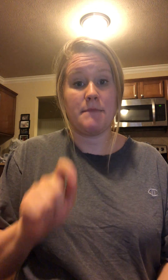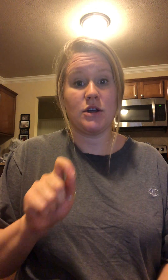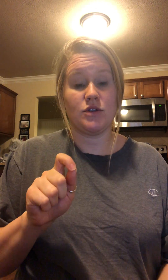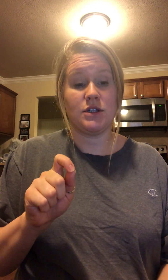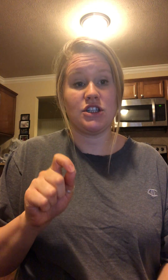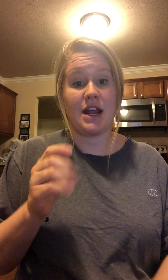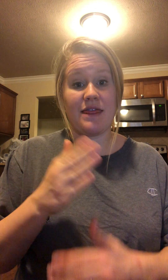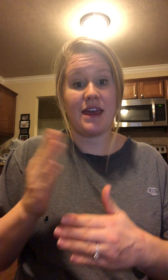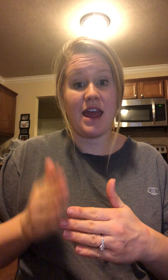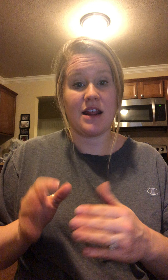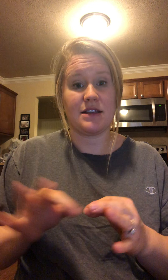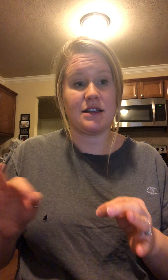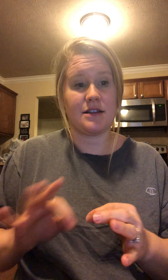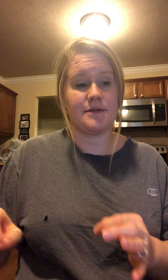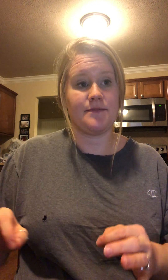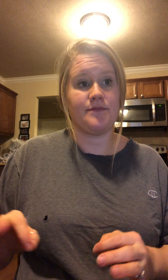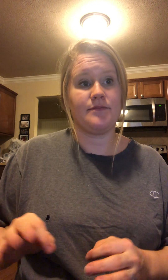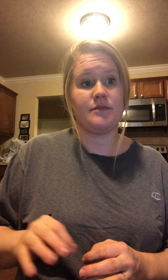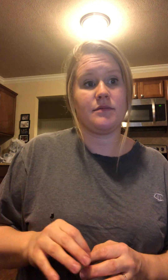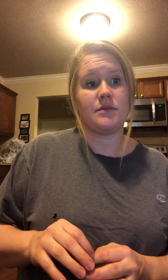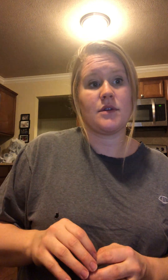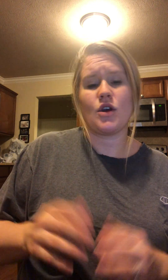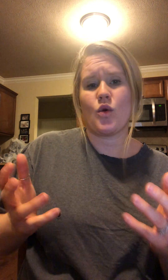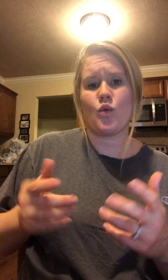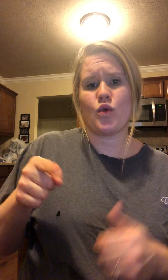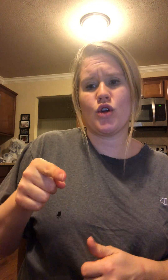So what do you want to put at the end?